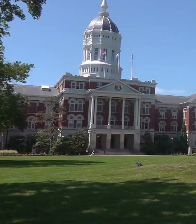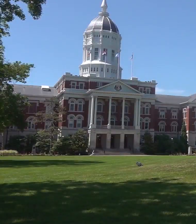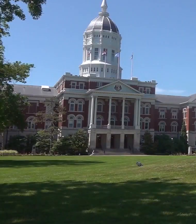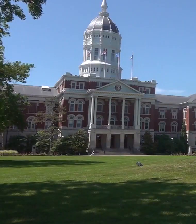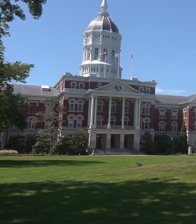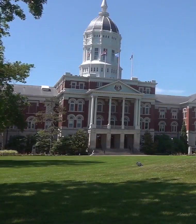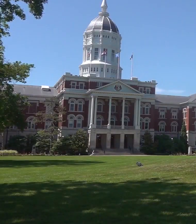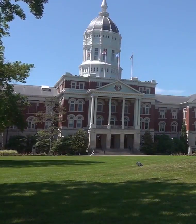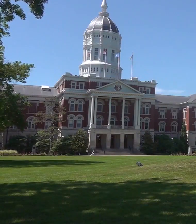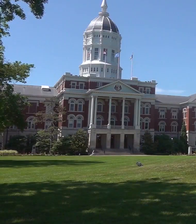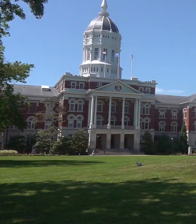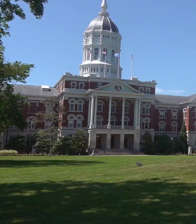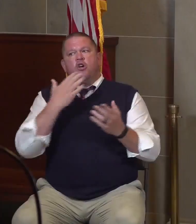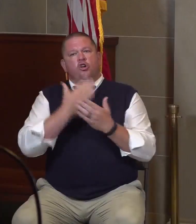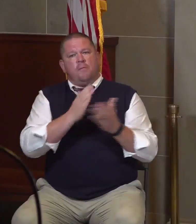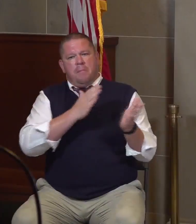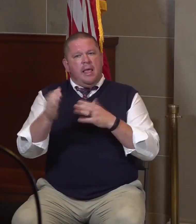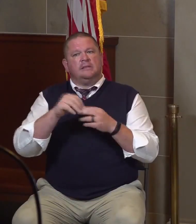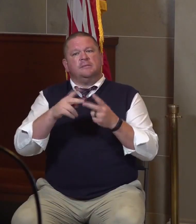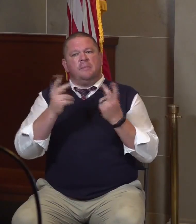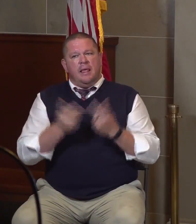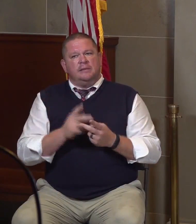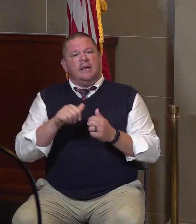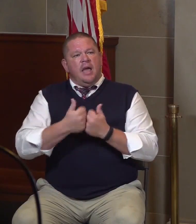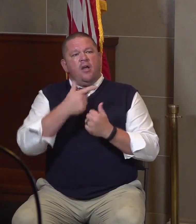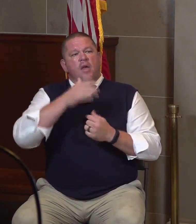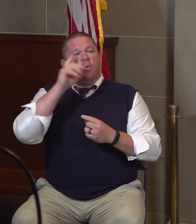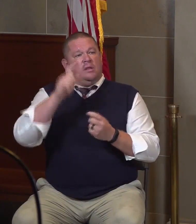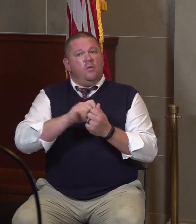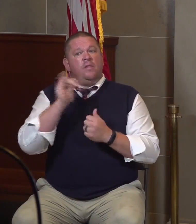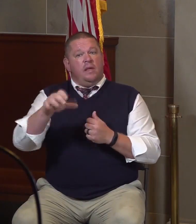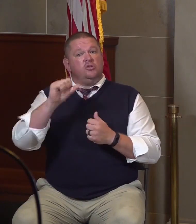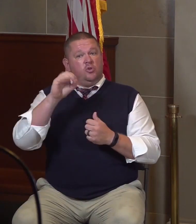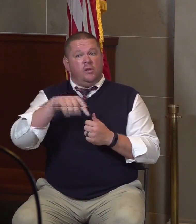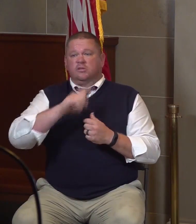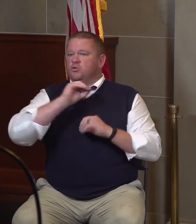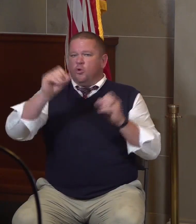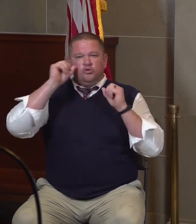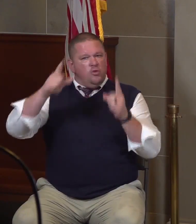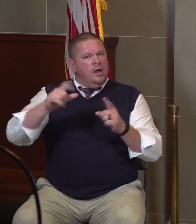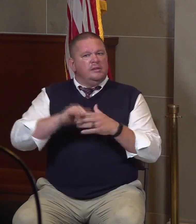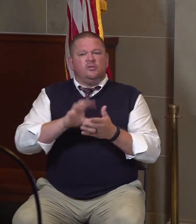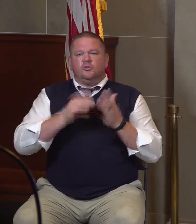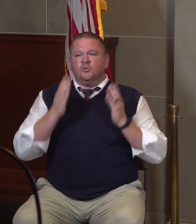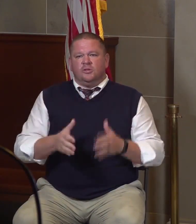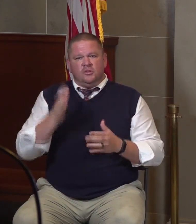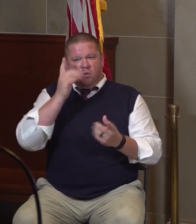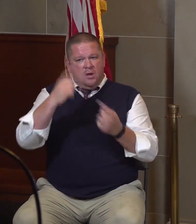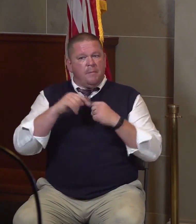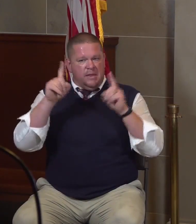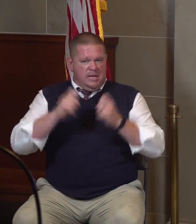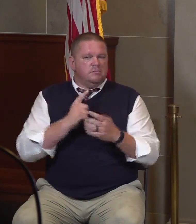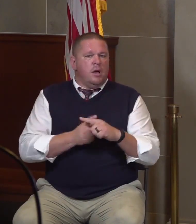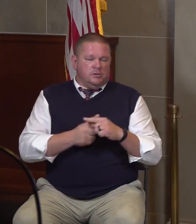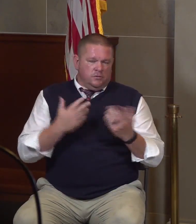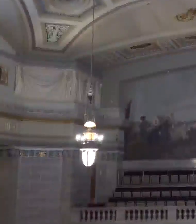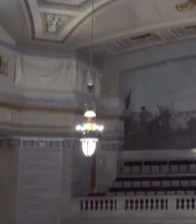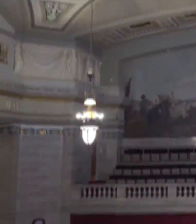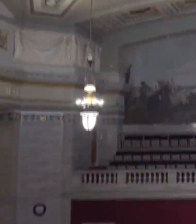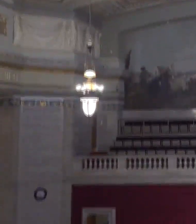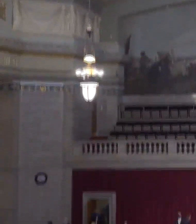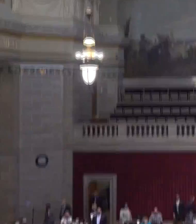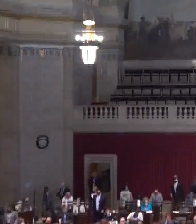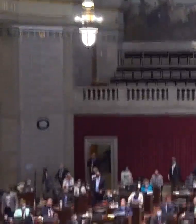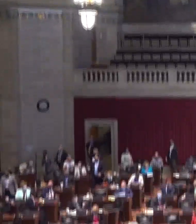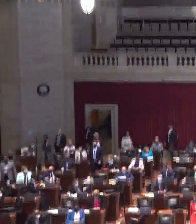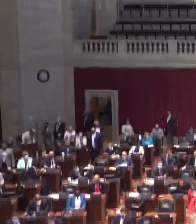COVID. They have very good plans in place how they're going to deal with this. So this was no surprise that students were going to come in here and test positive. Parson